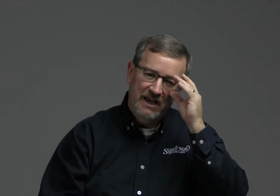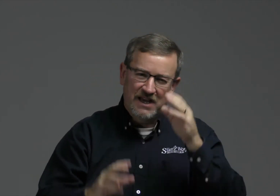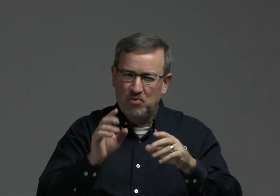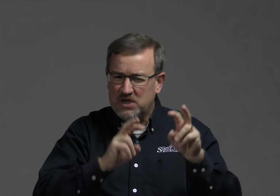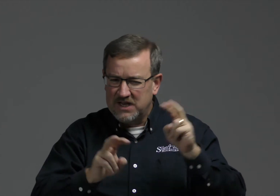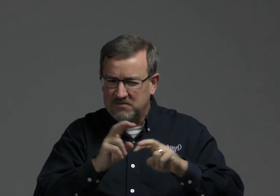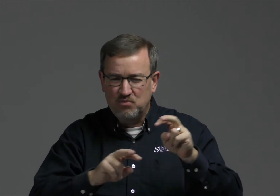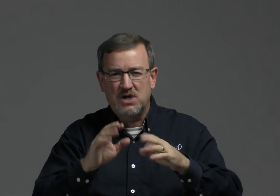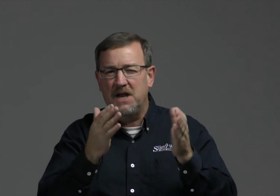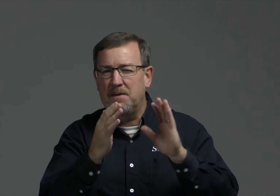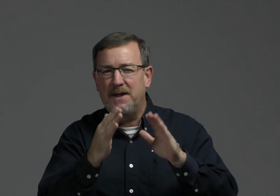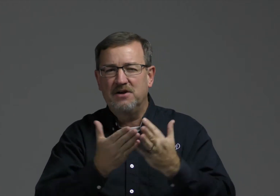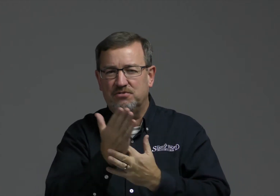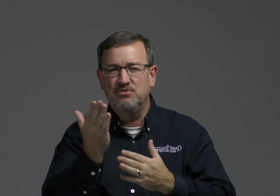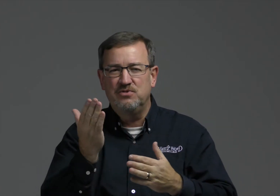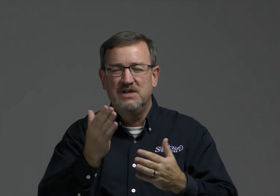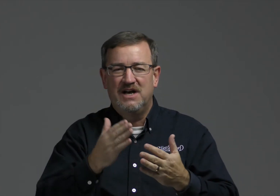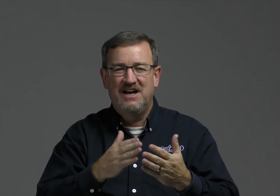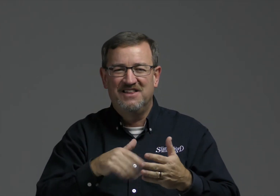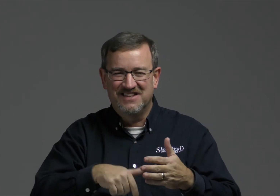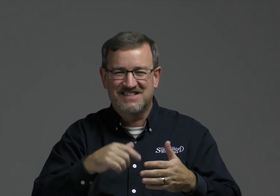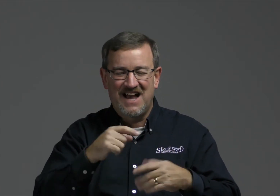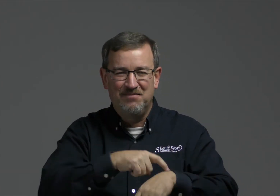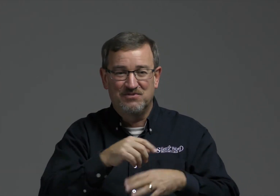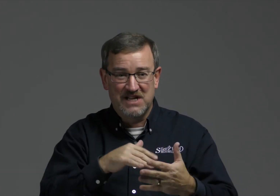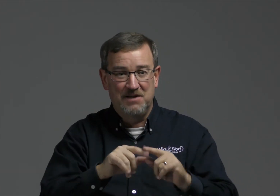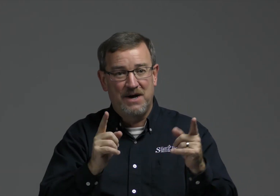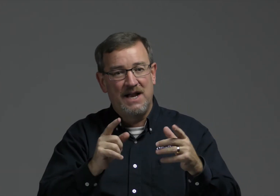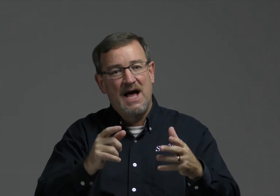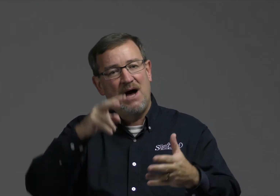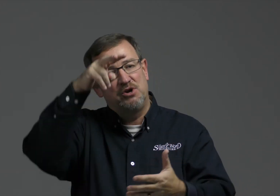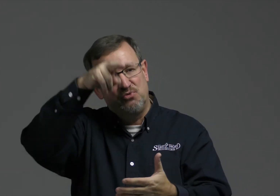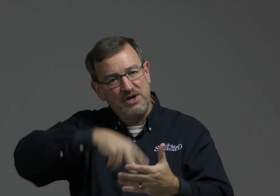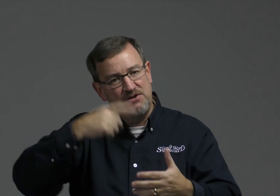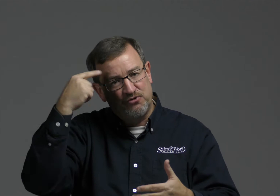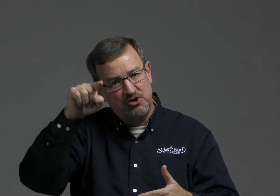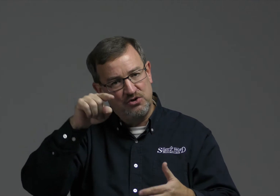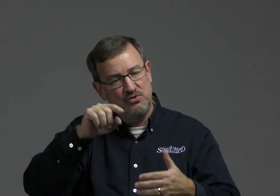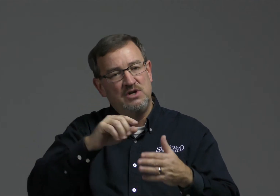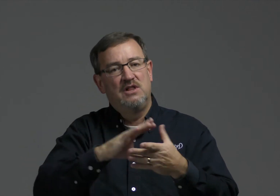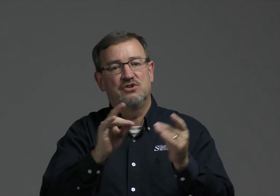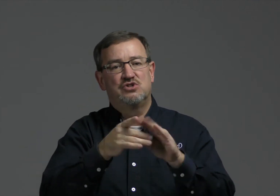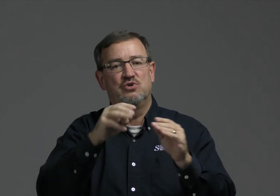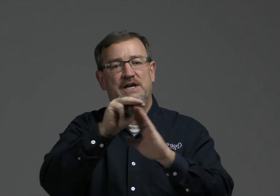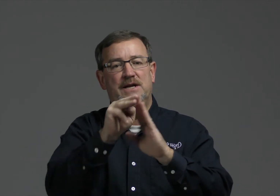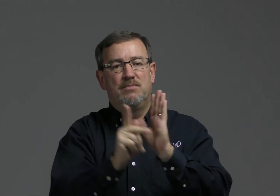And we'll kind of compare through this time of study. But I want to read for you the story in